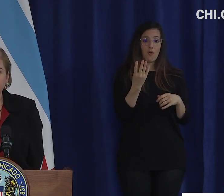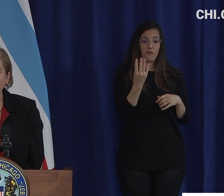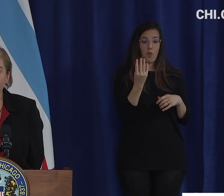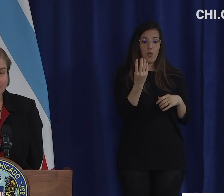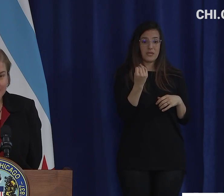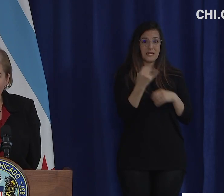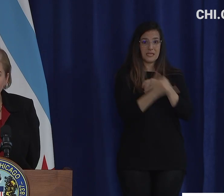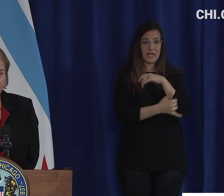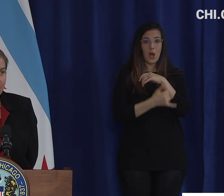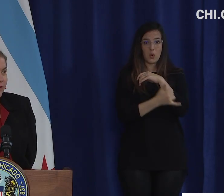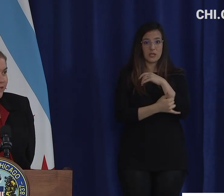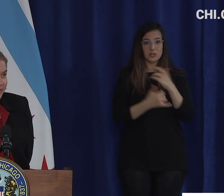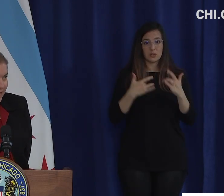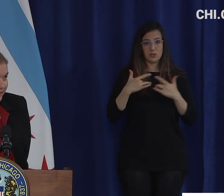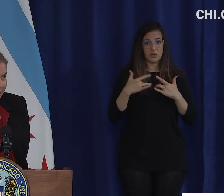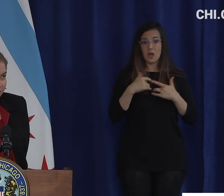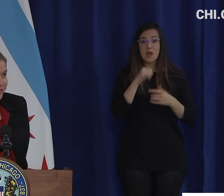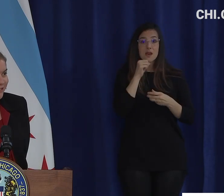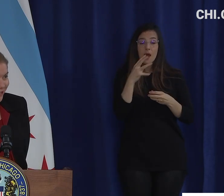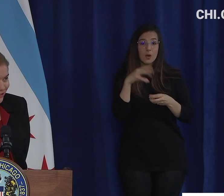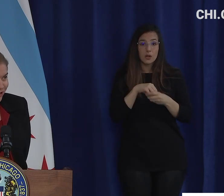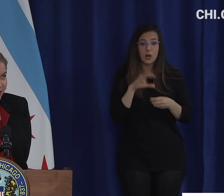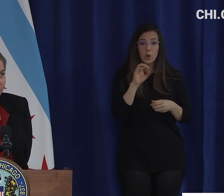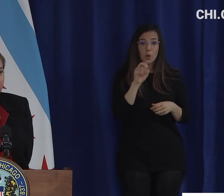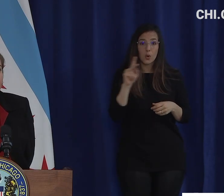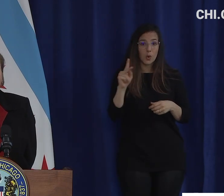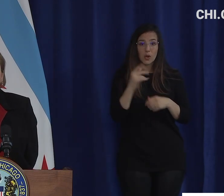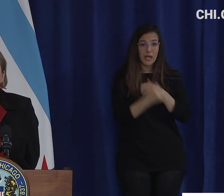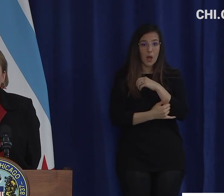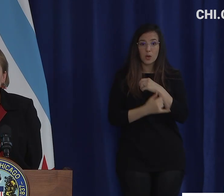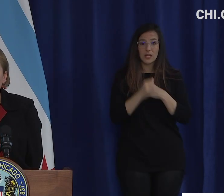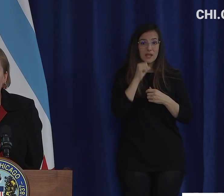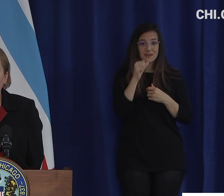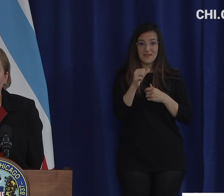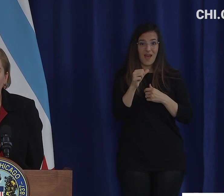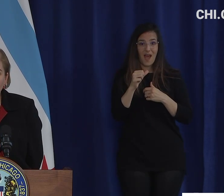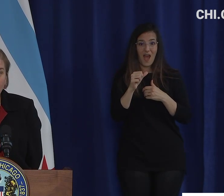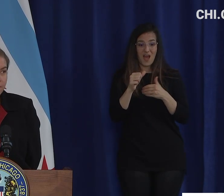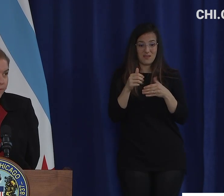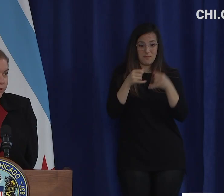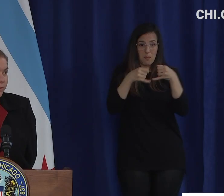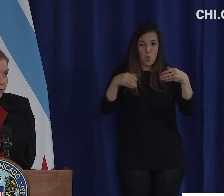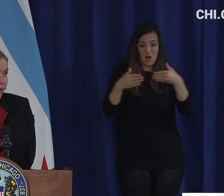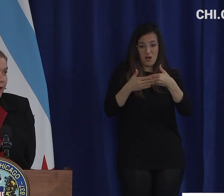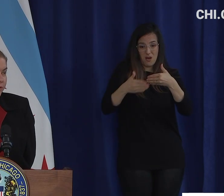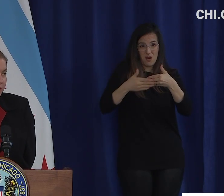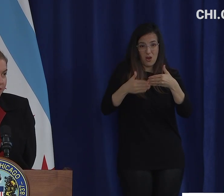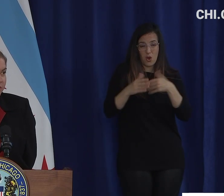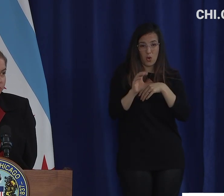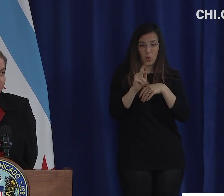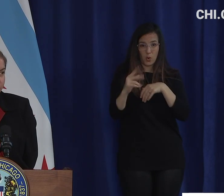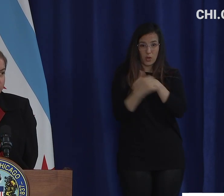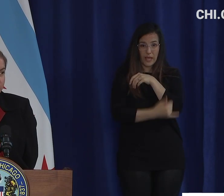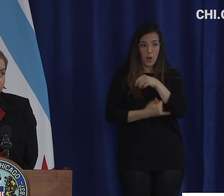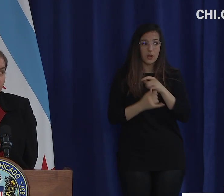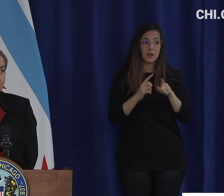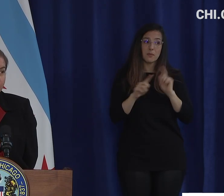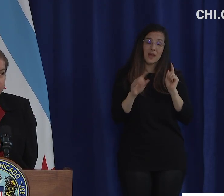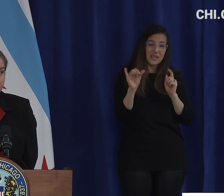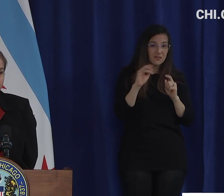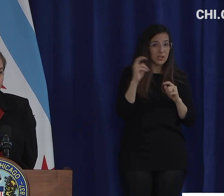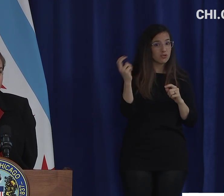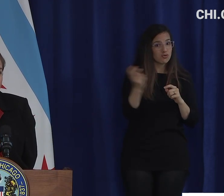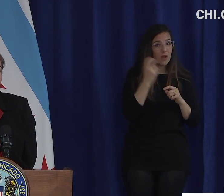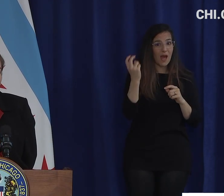of those, that's not Cook County, that's not the counties that touch Cook County, but we want people to be aware that even travel within Illinois,